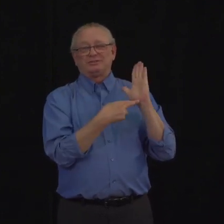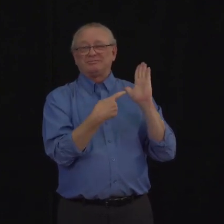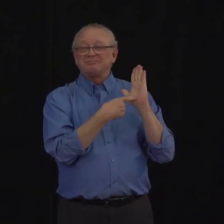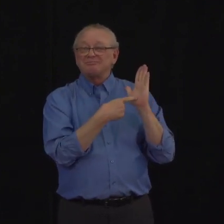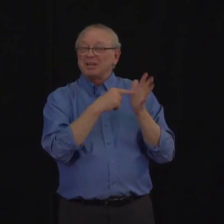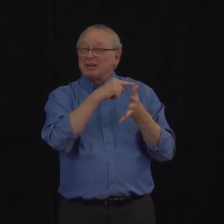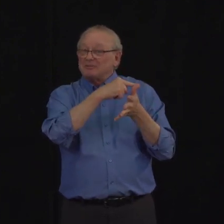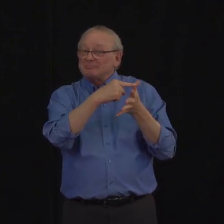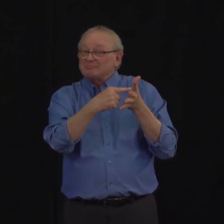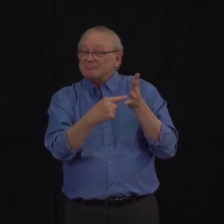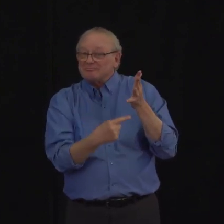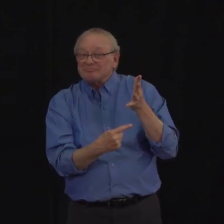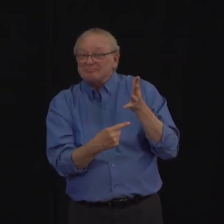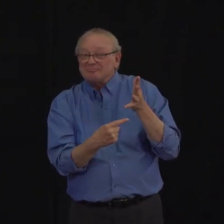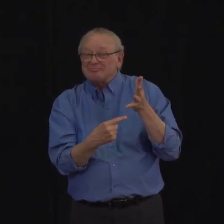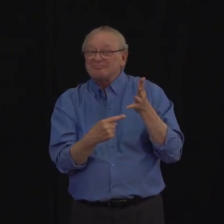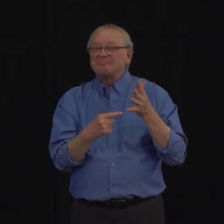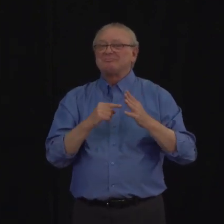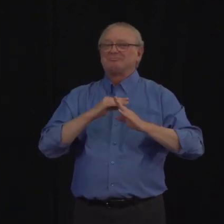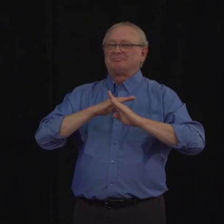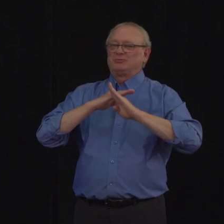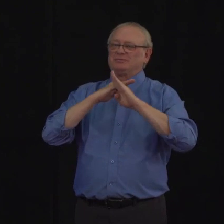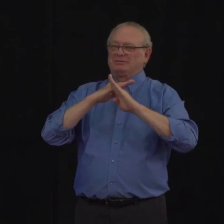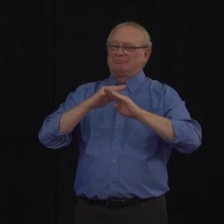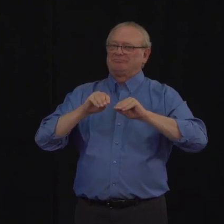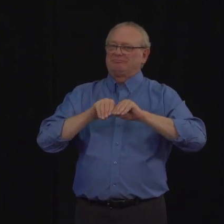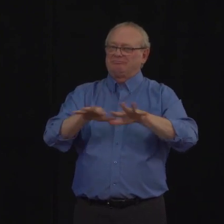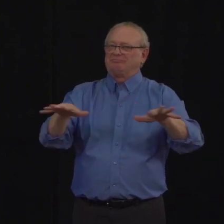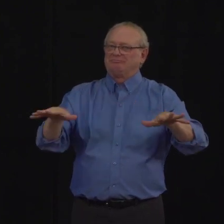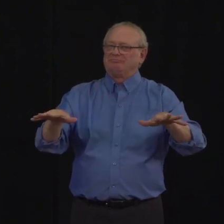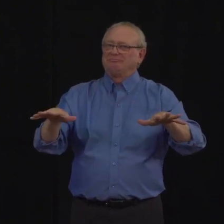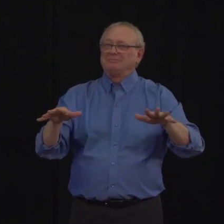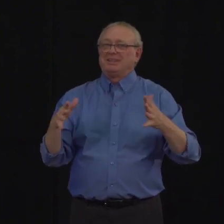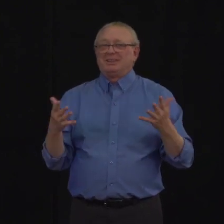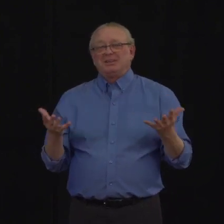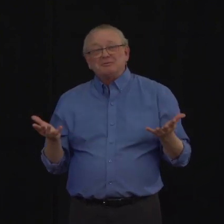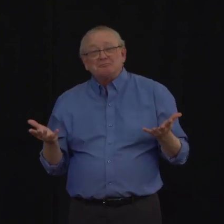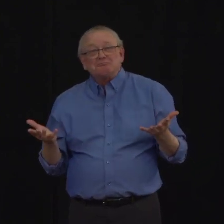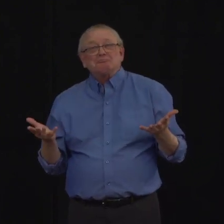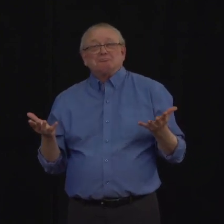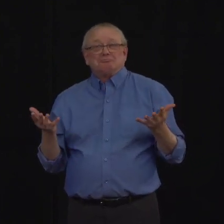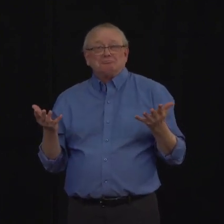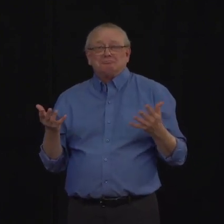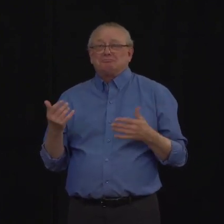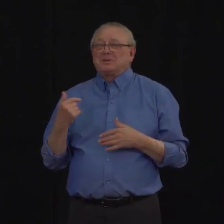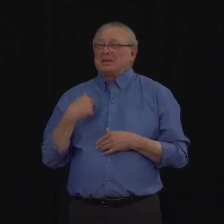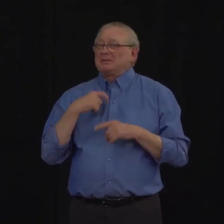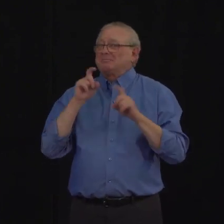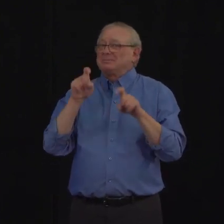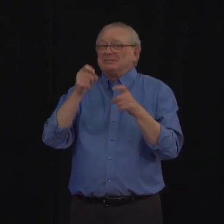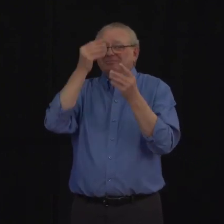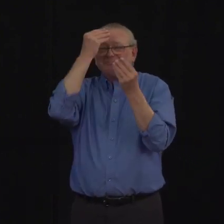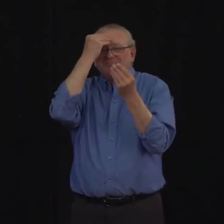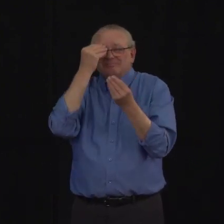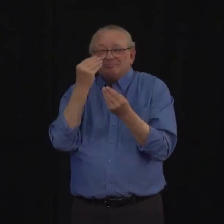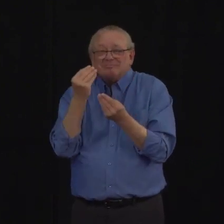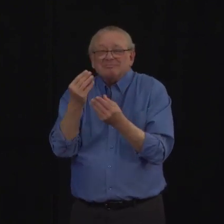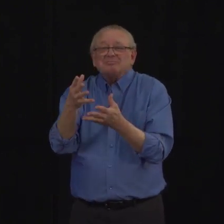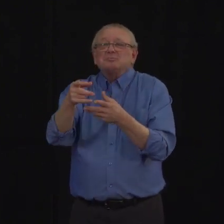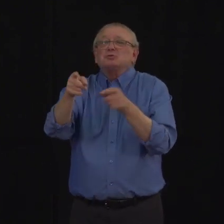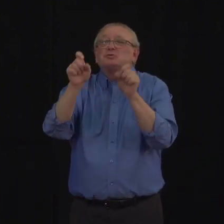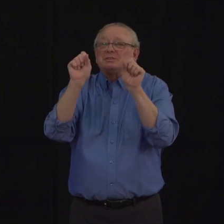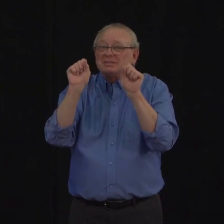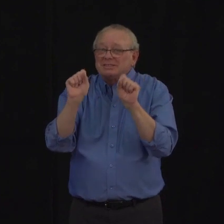have to talk to the NHL about to make sure that the specific requirements were able to be met. And so